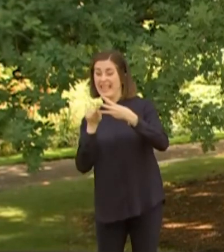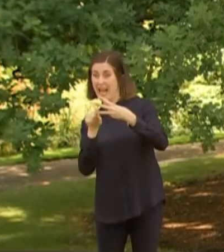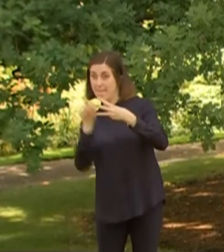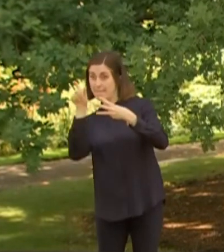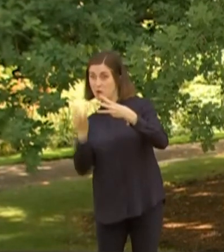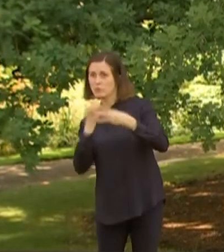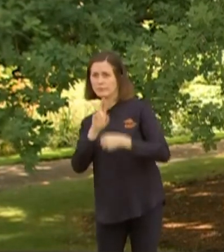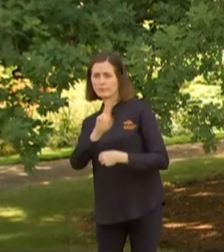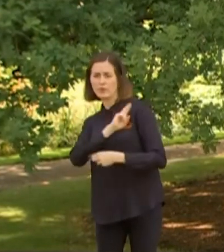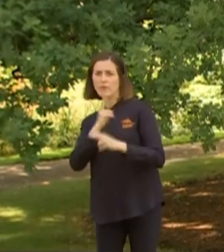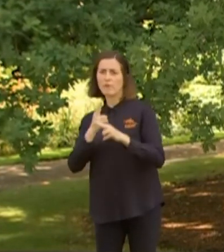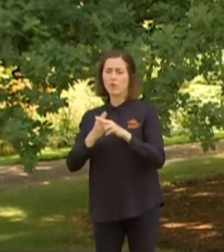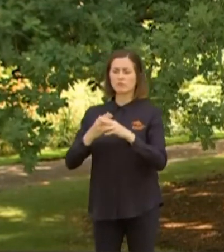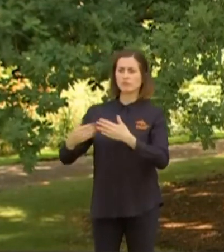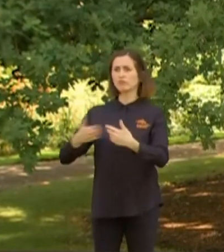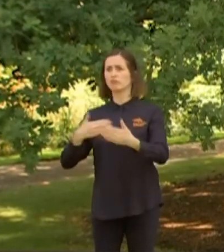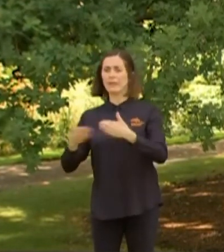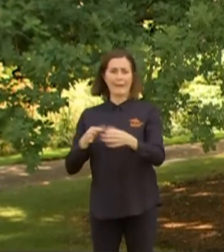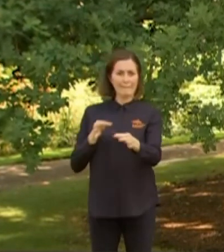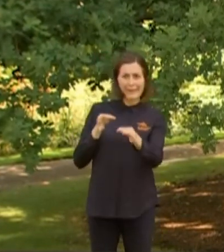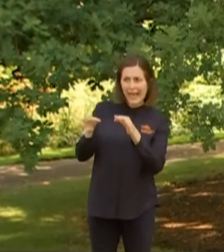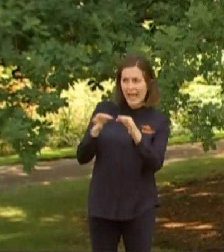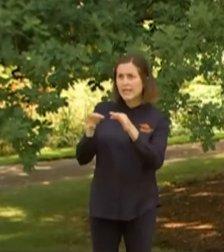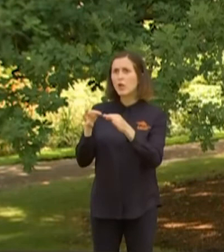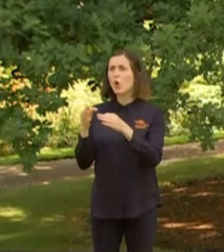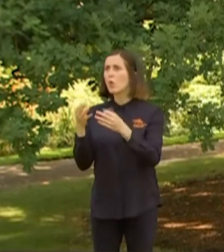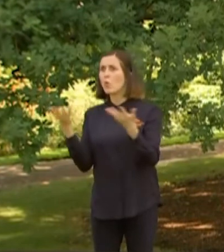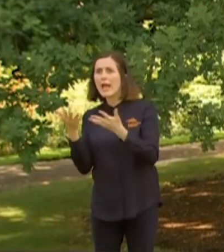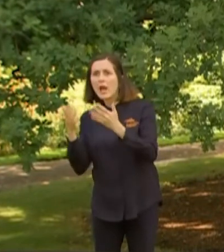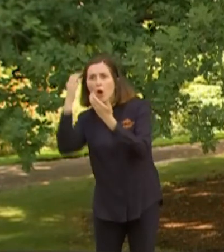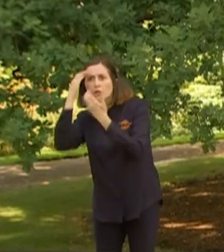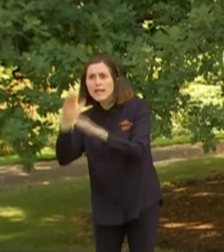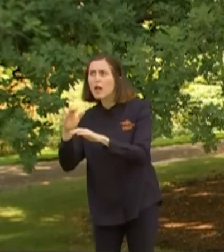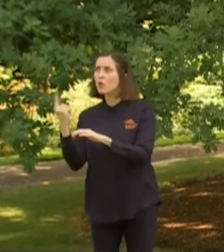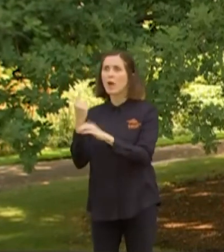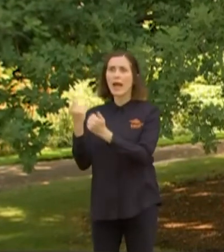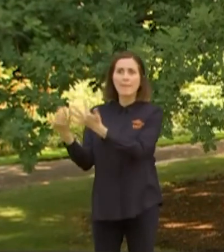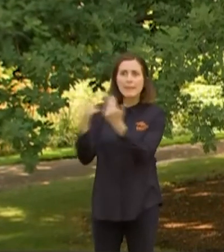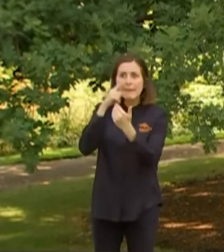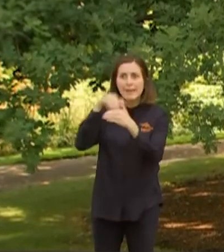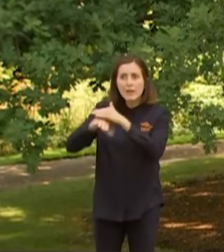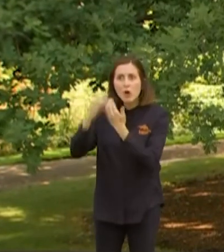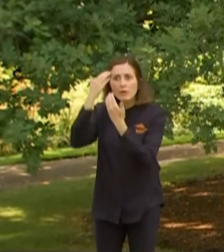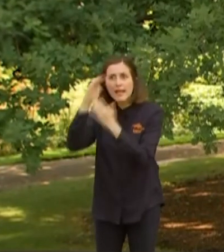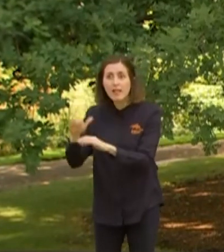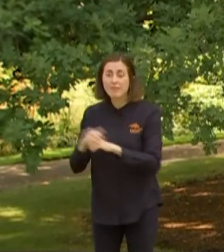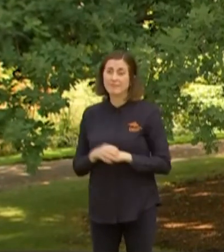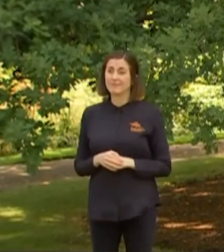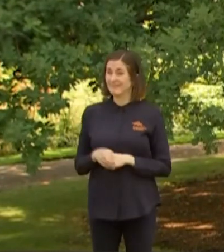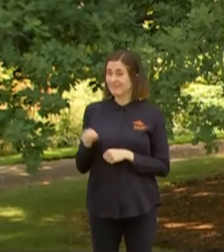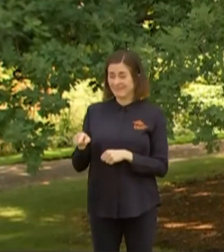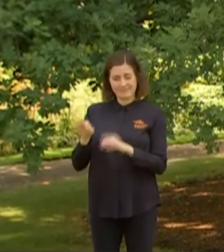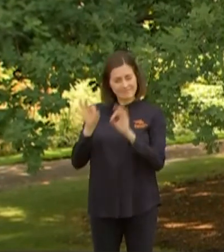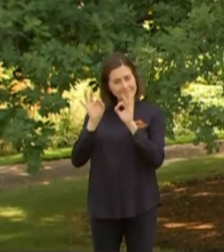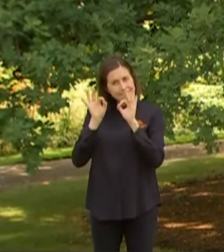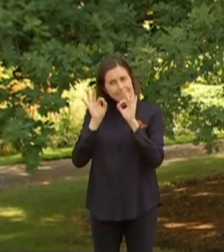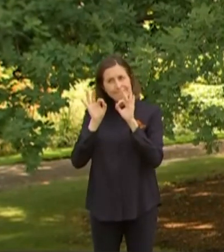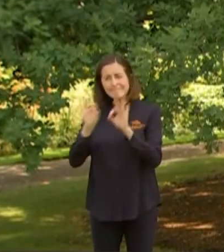for logistics and planning, some of those very practical things. This is a unique structure. It's exactly what's needed. It is